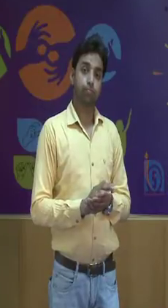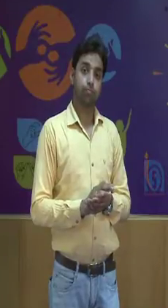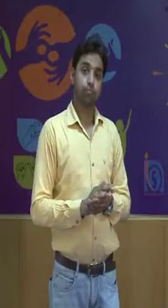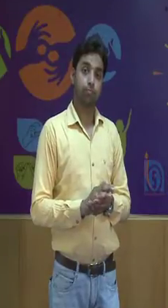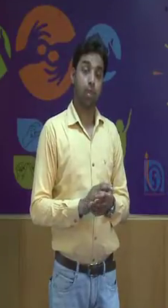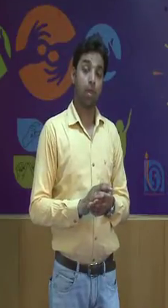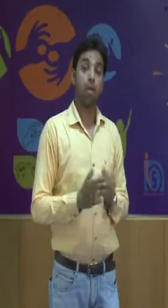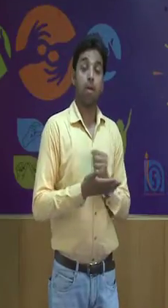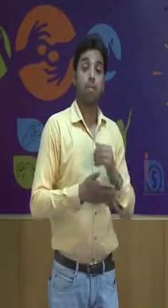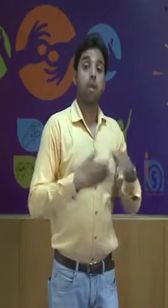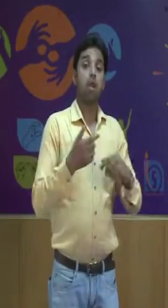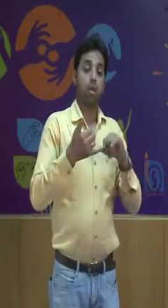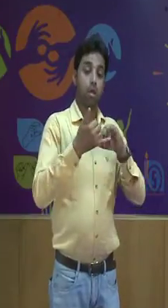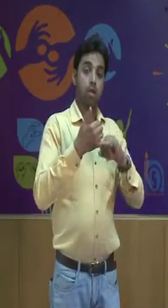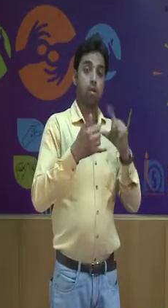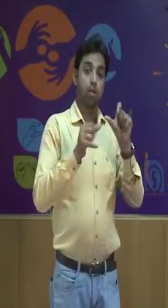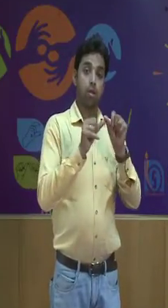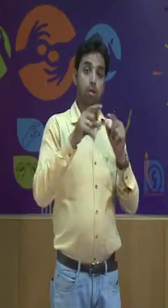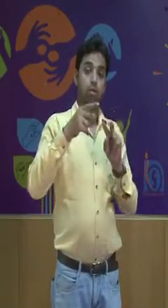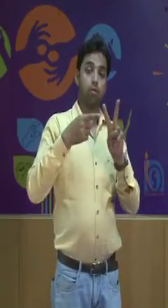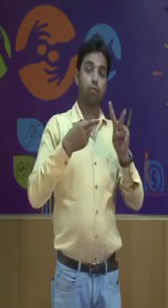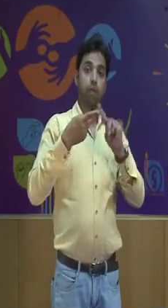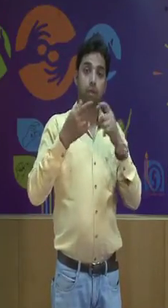practice of slavery in ancient,